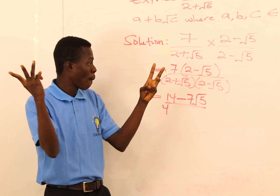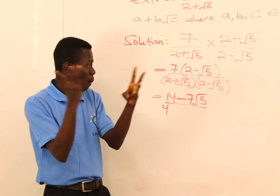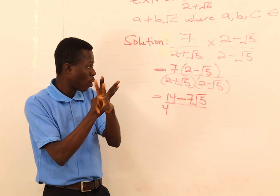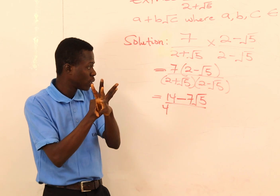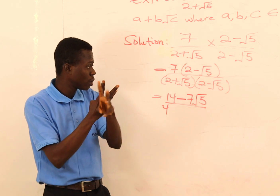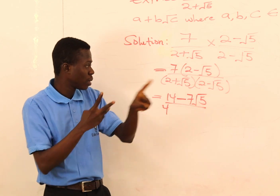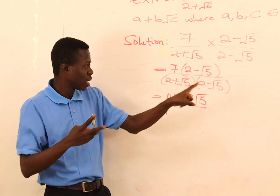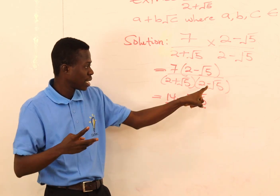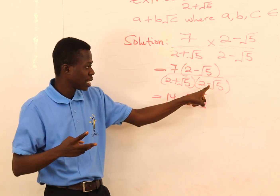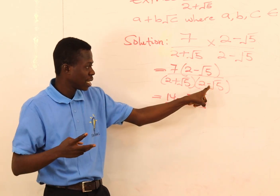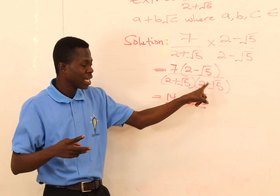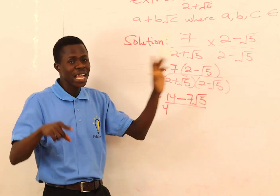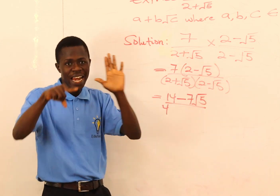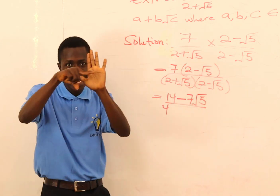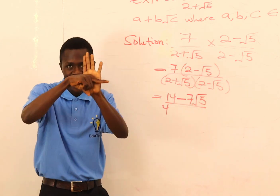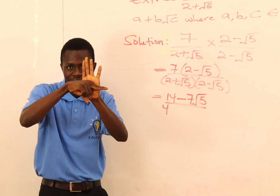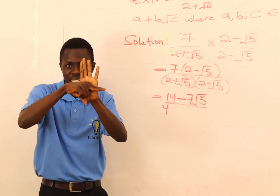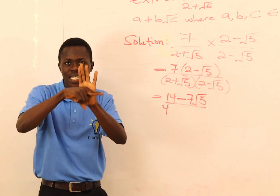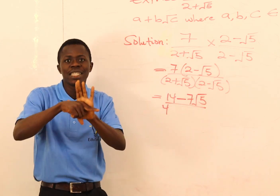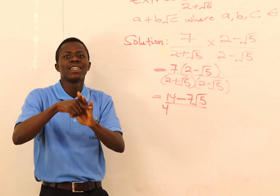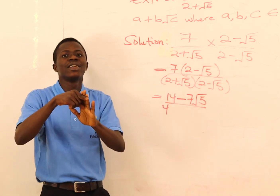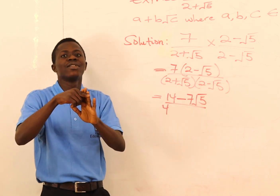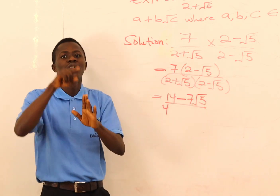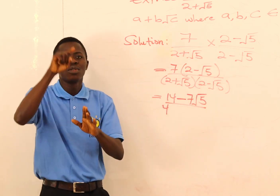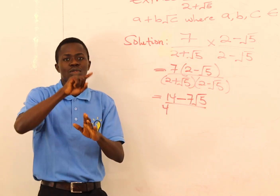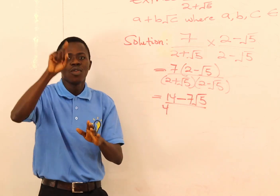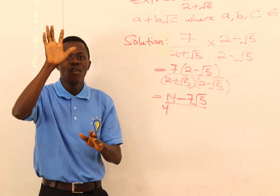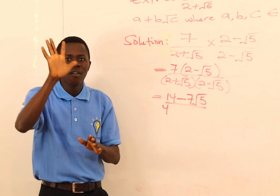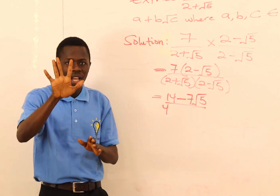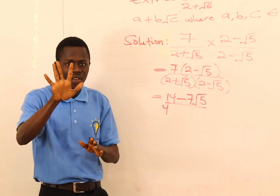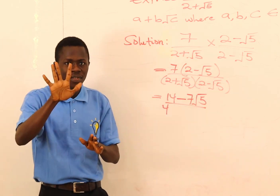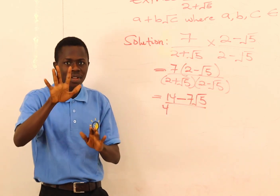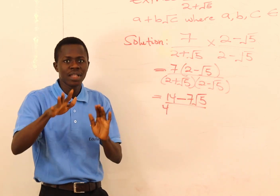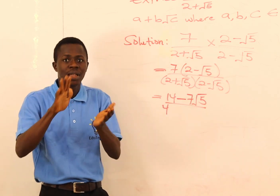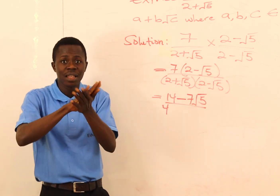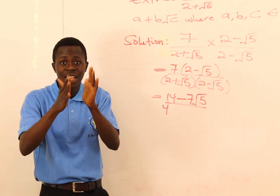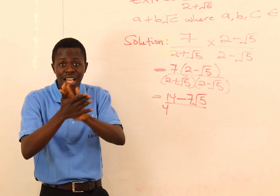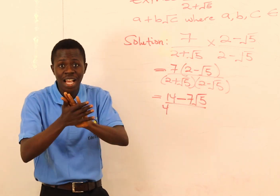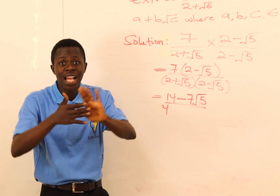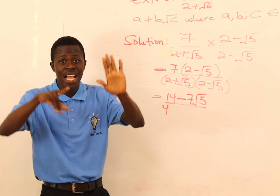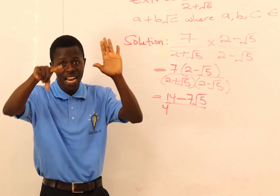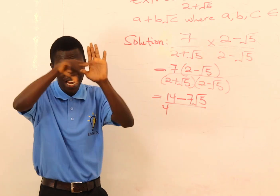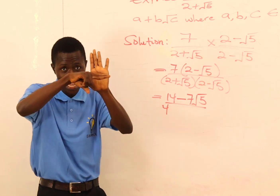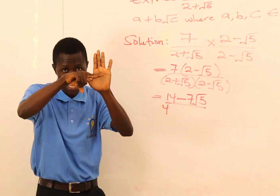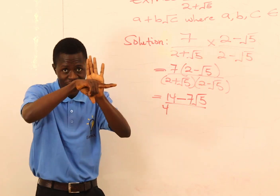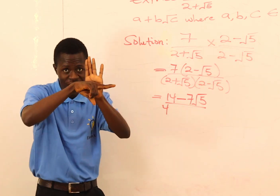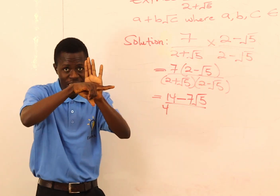So we are going to have 4, right? So 4 will be our